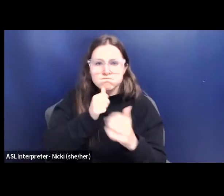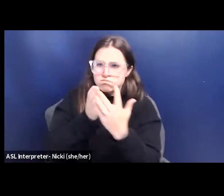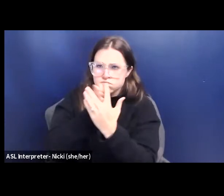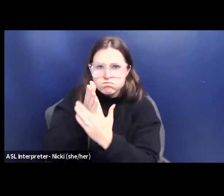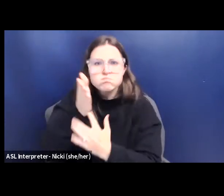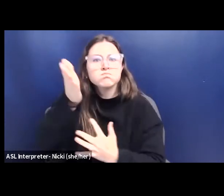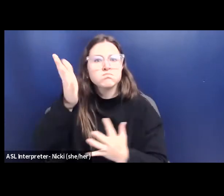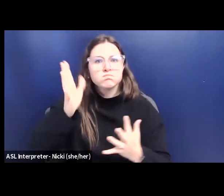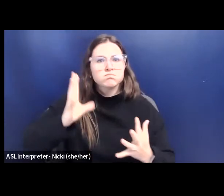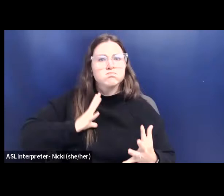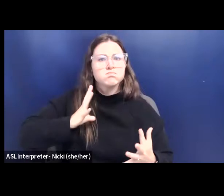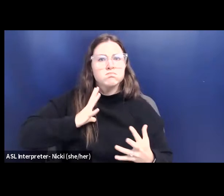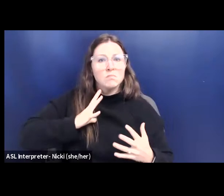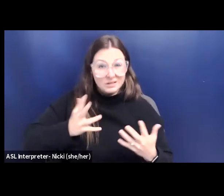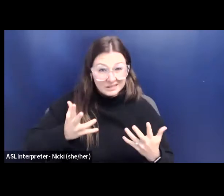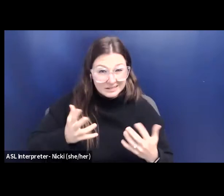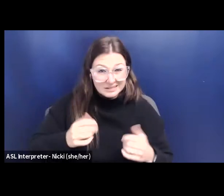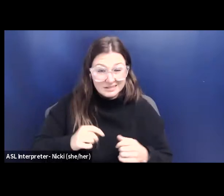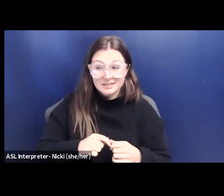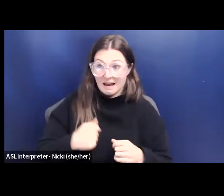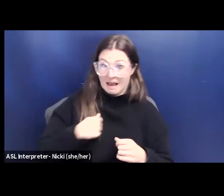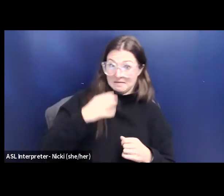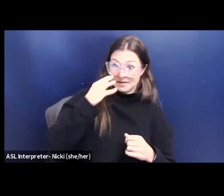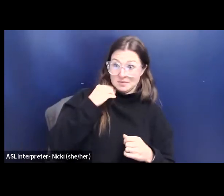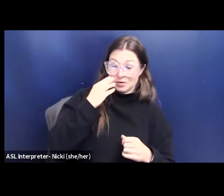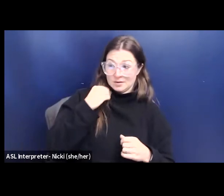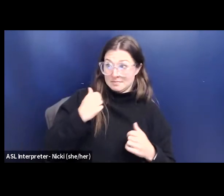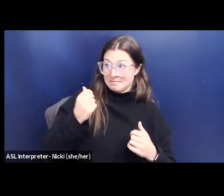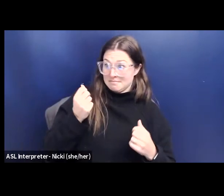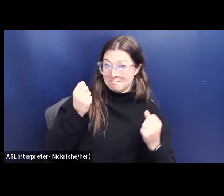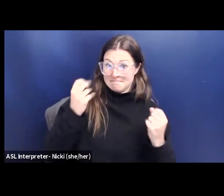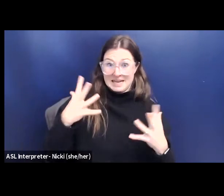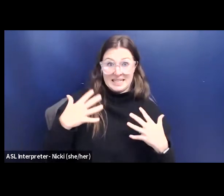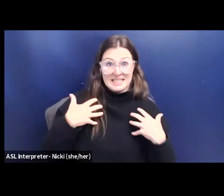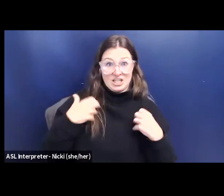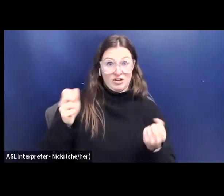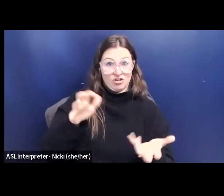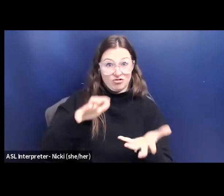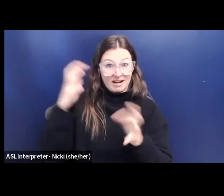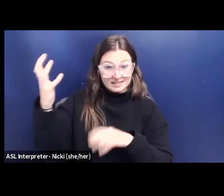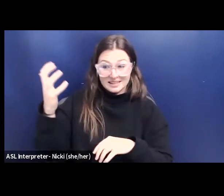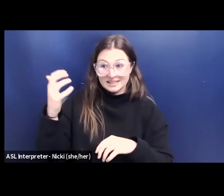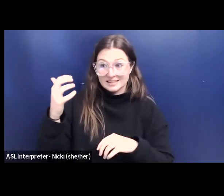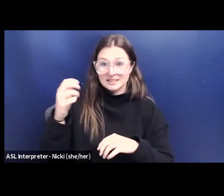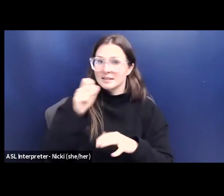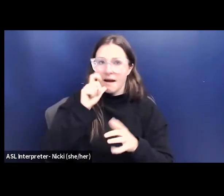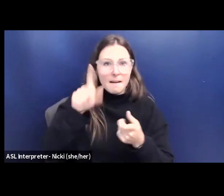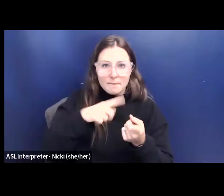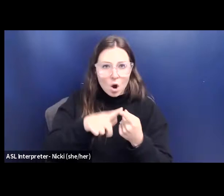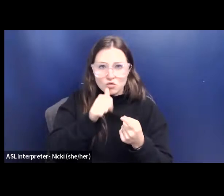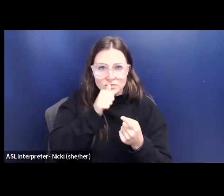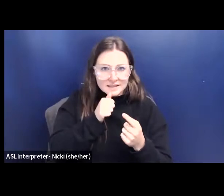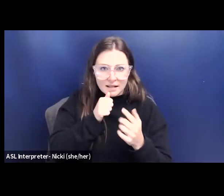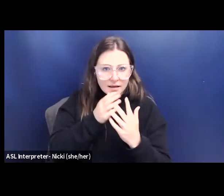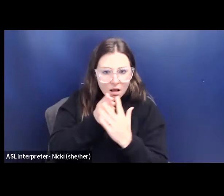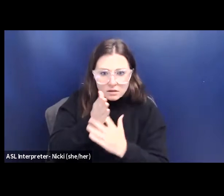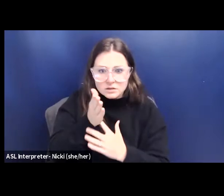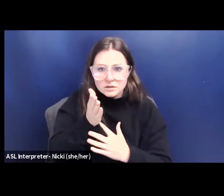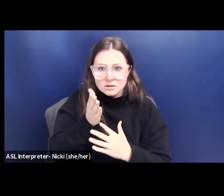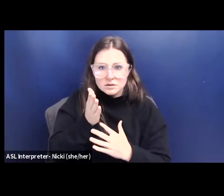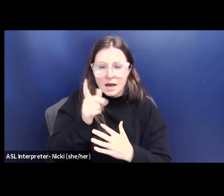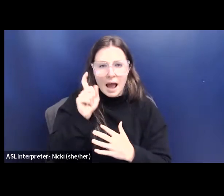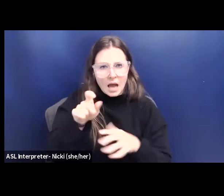where my question was not about being resilient. My question was actually about what does it mean to break